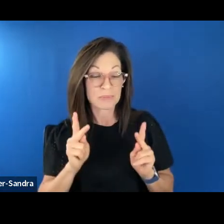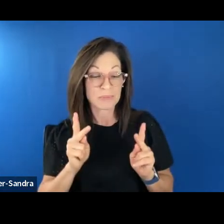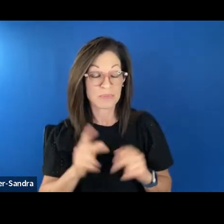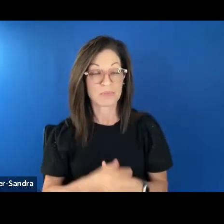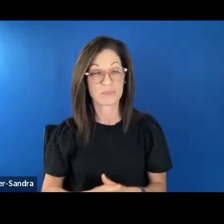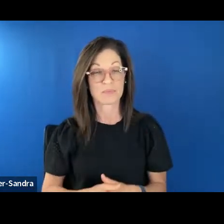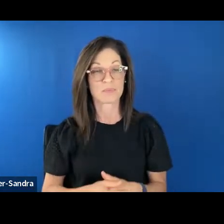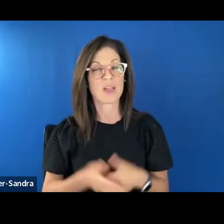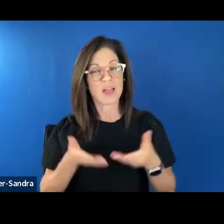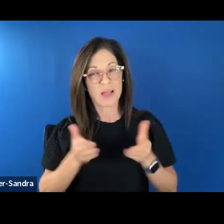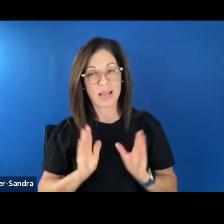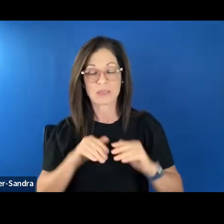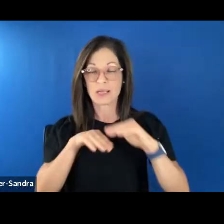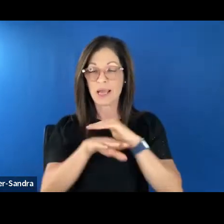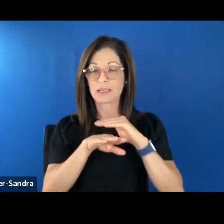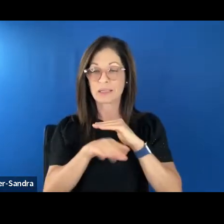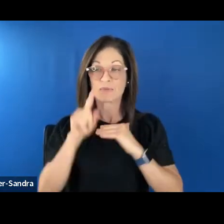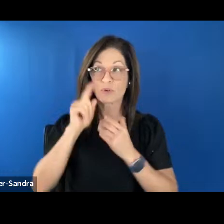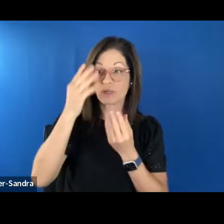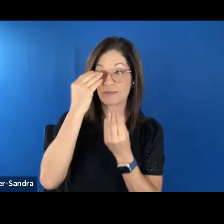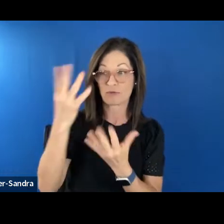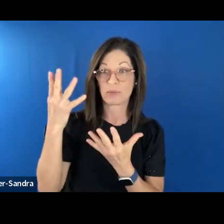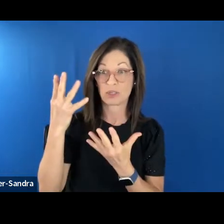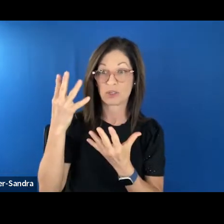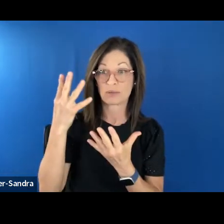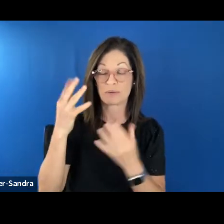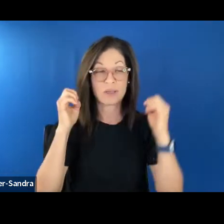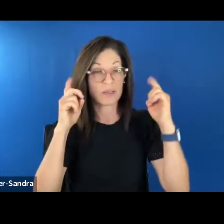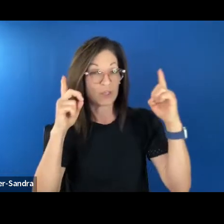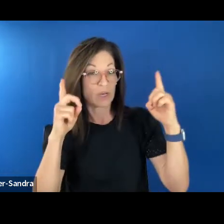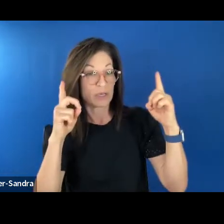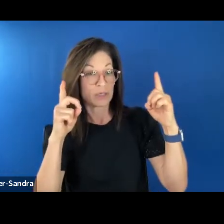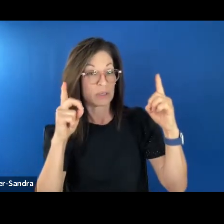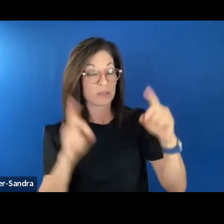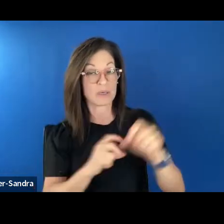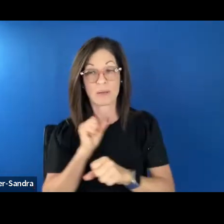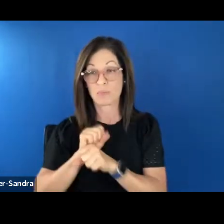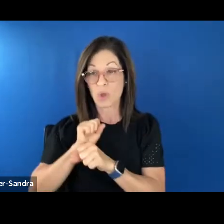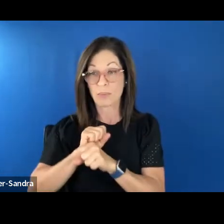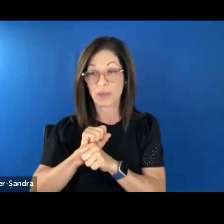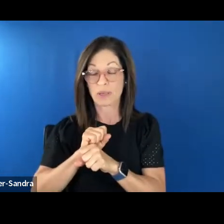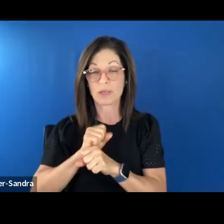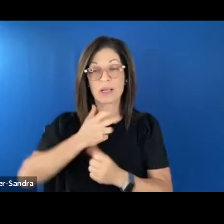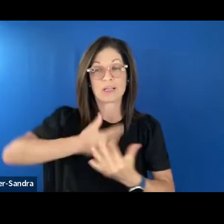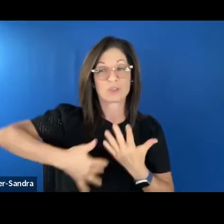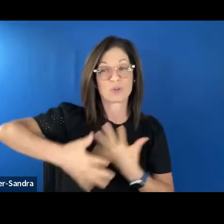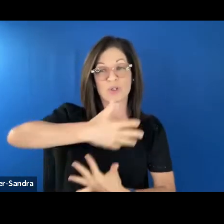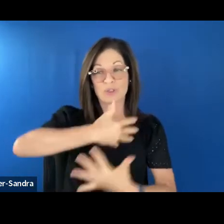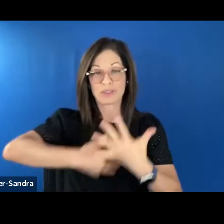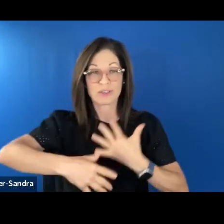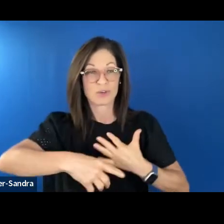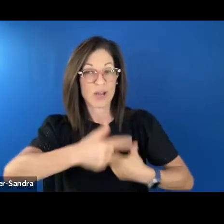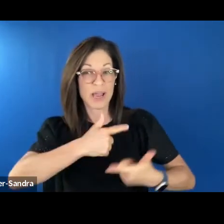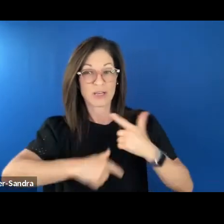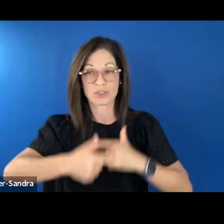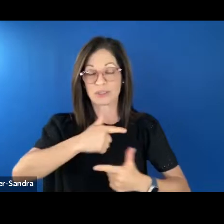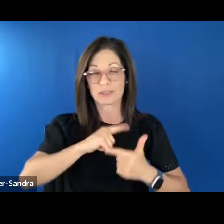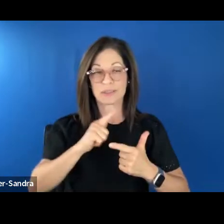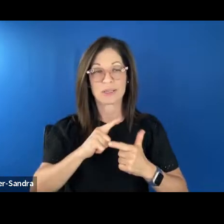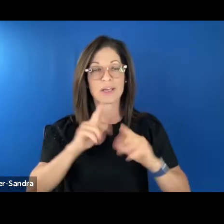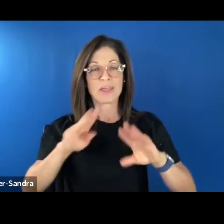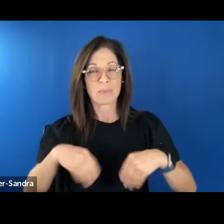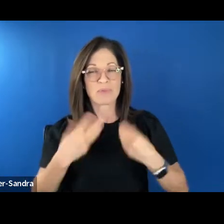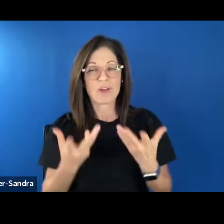They enable access to information, education, employment, and social interactions, contributing to a